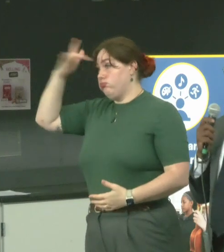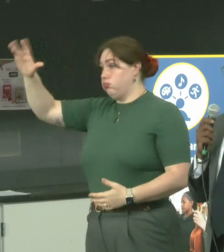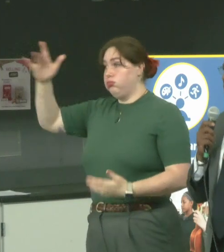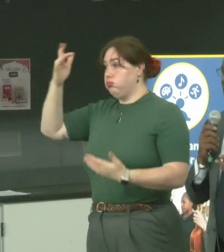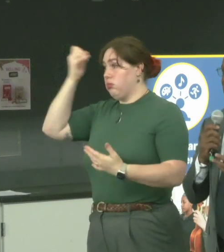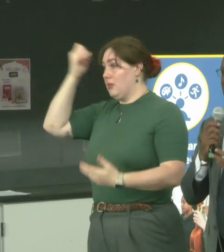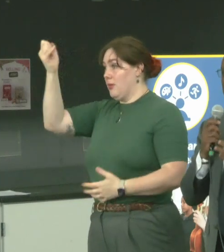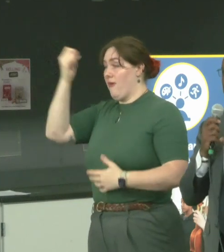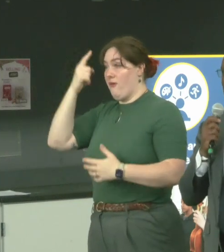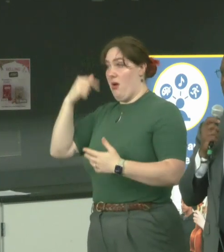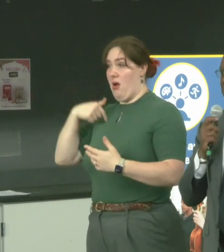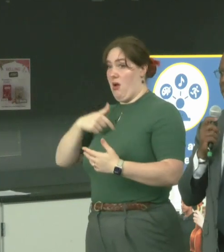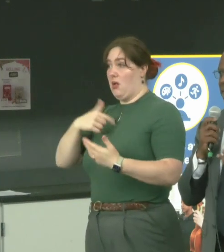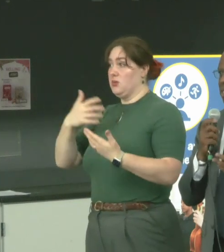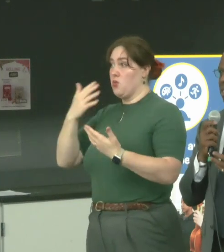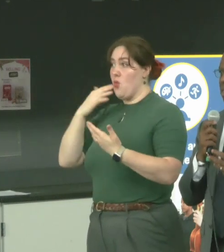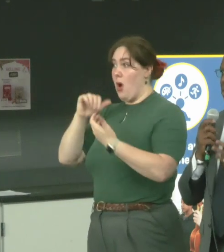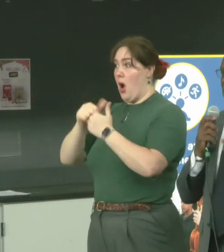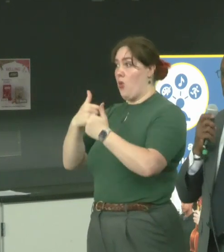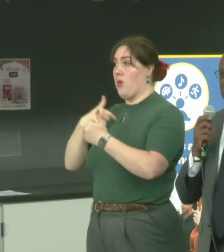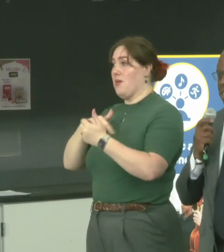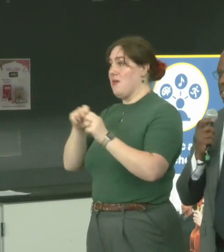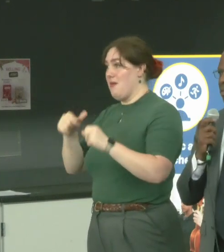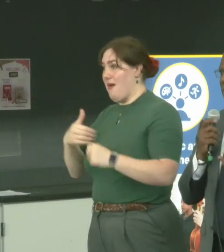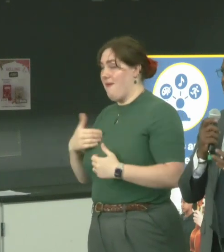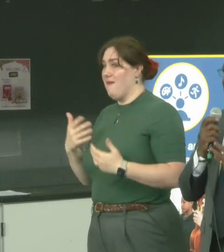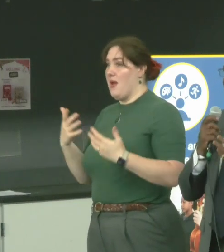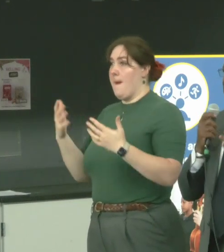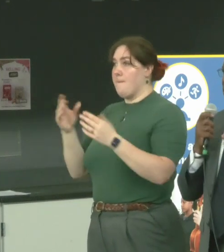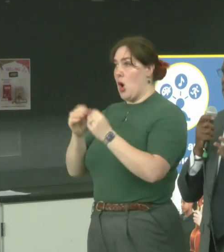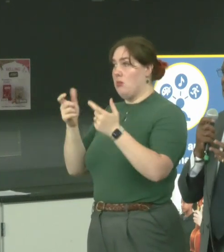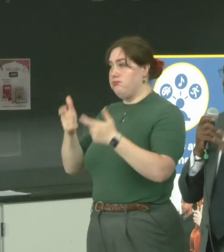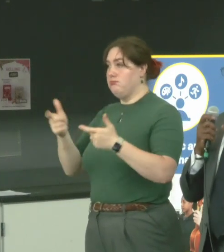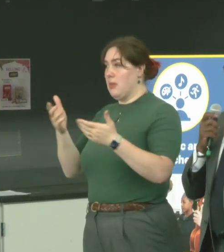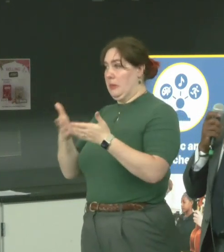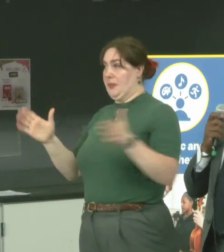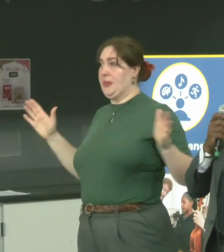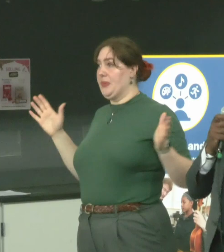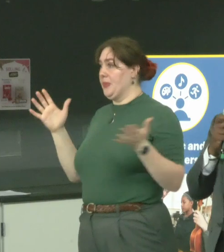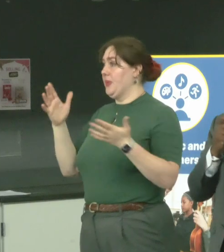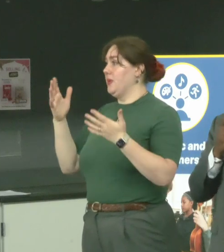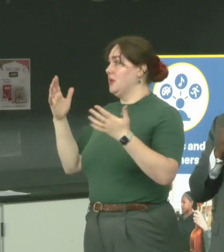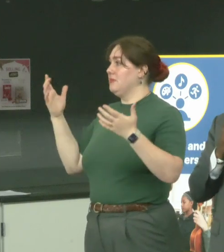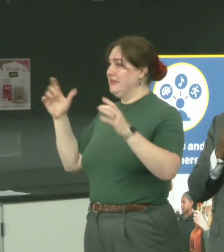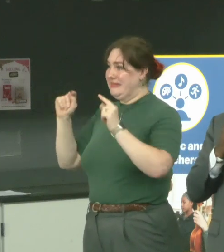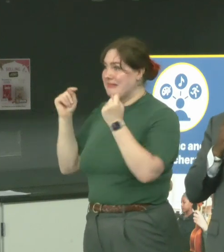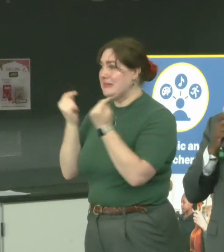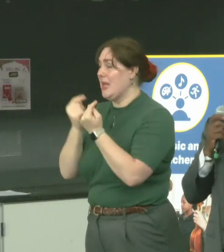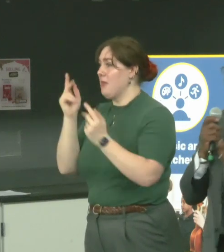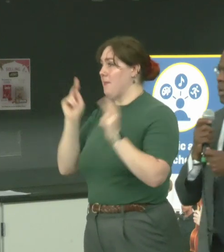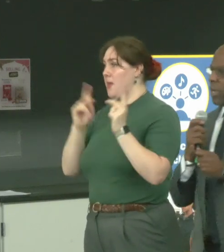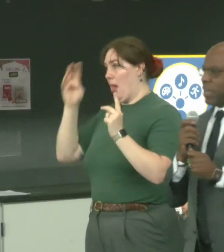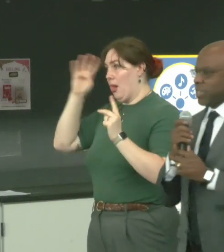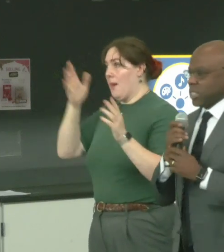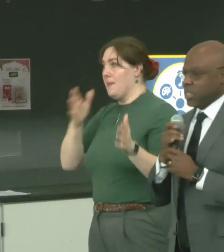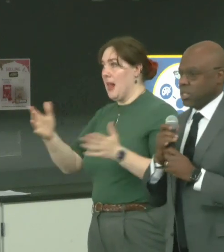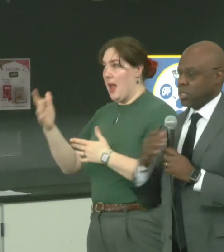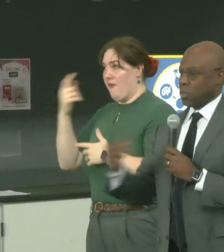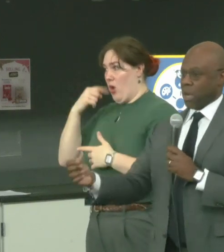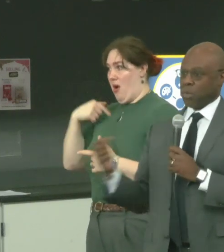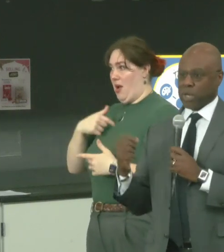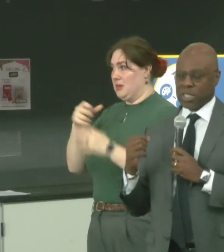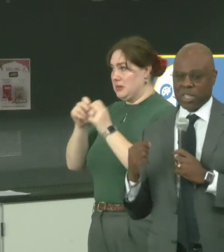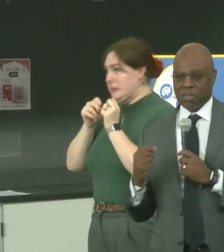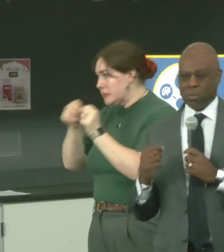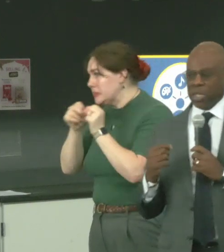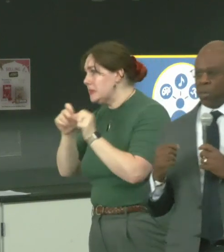can have a broad-based coalition of folks coming up with a plan that's enduring, but right now we haven't seen it. And so